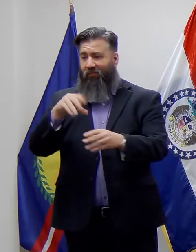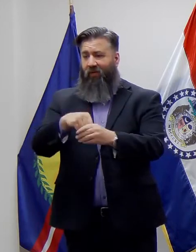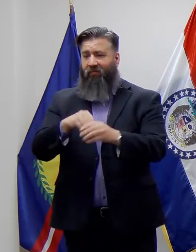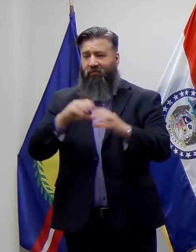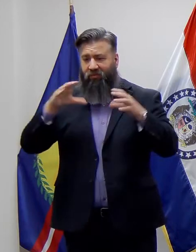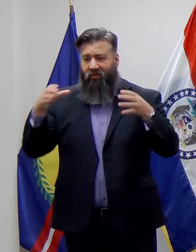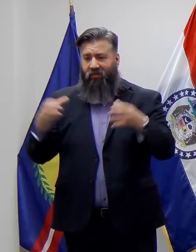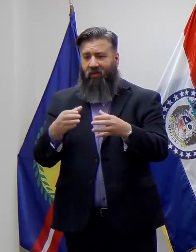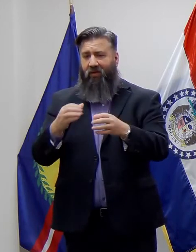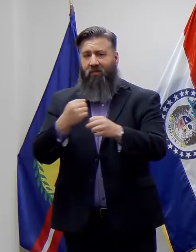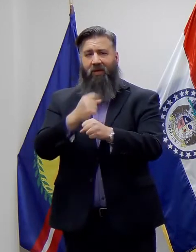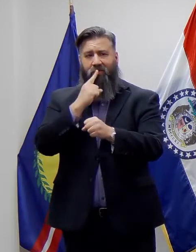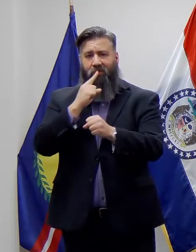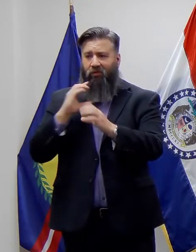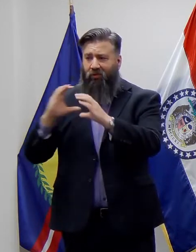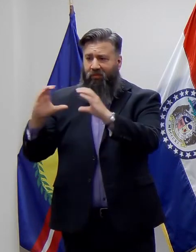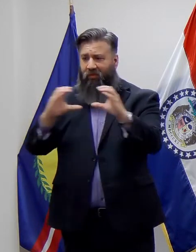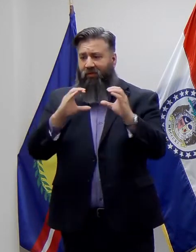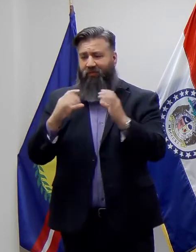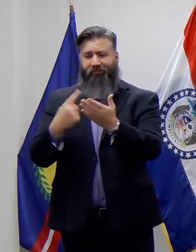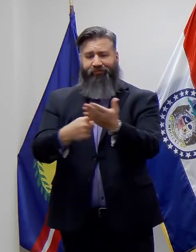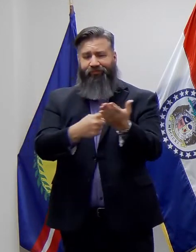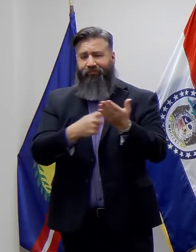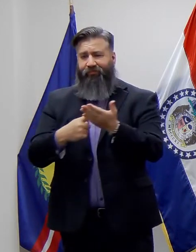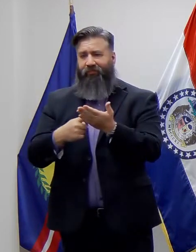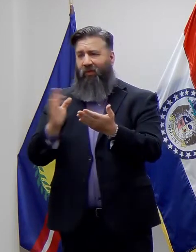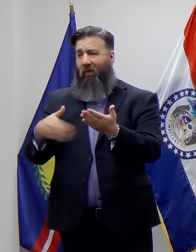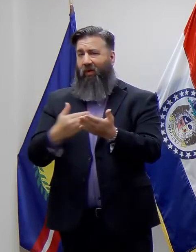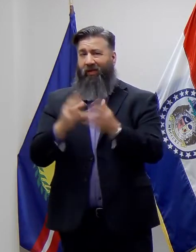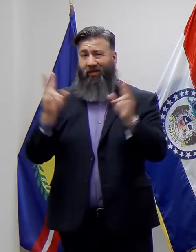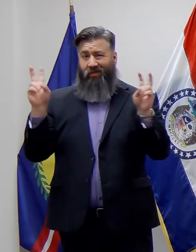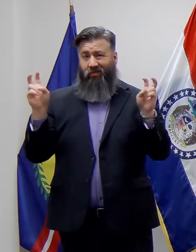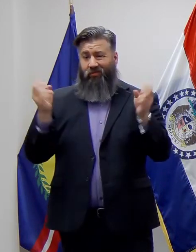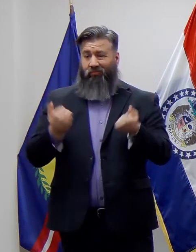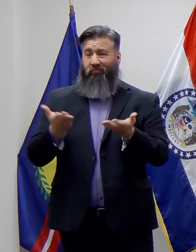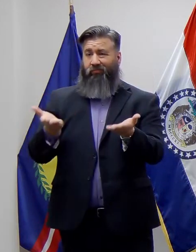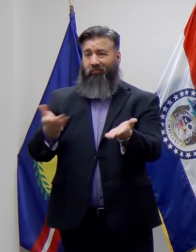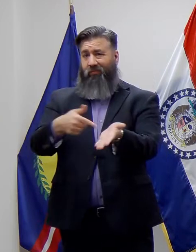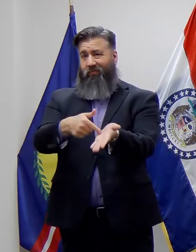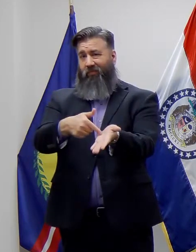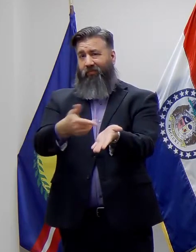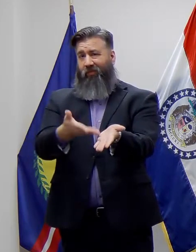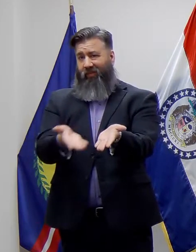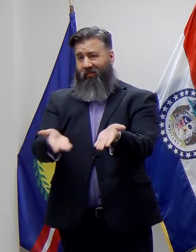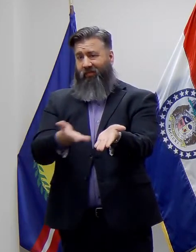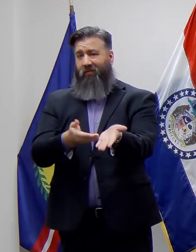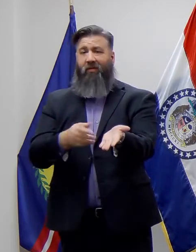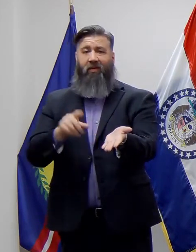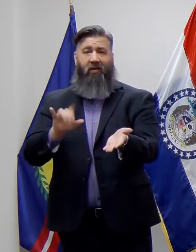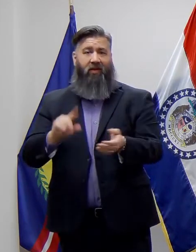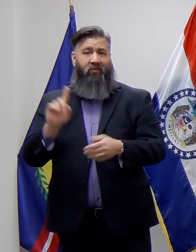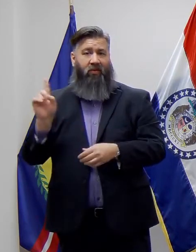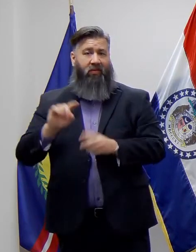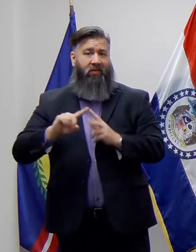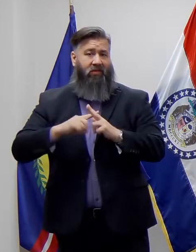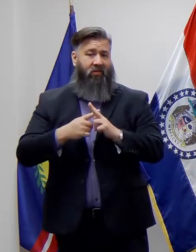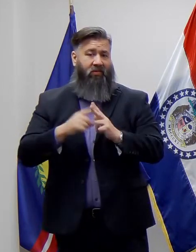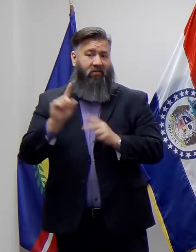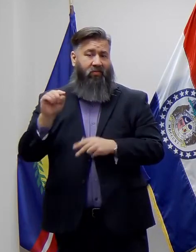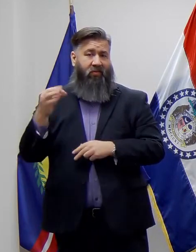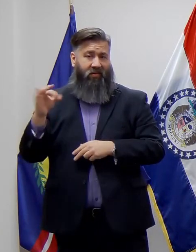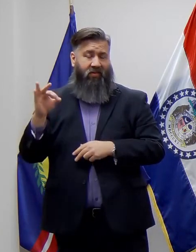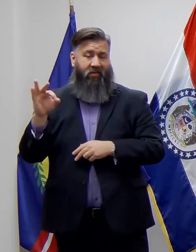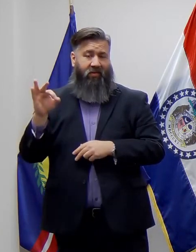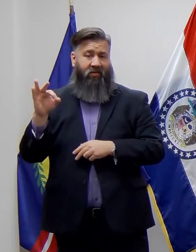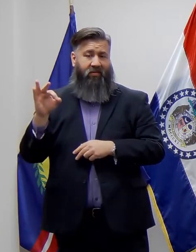sure that they're communicating well and all the complicated issues are out on the table. And that's what we need to do. That's where we started in 2019